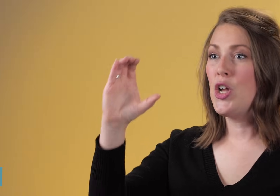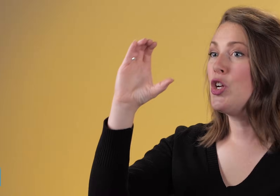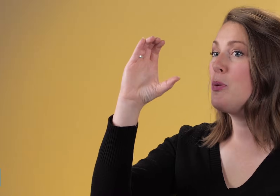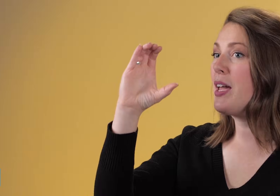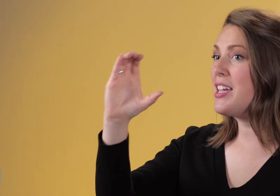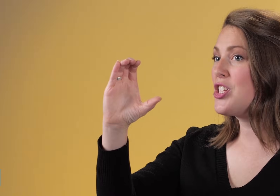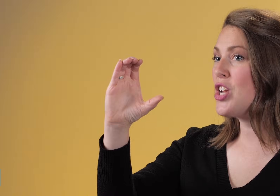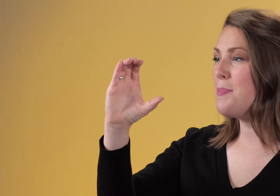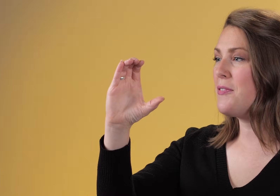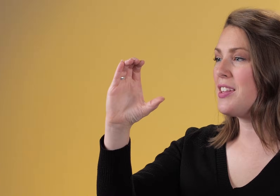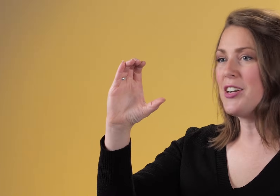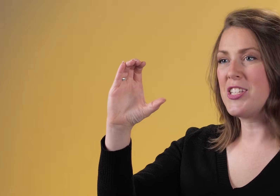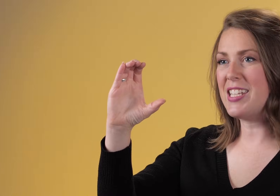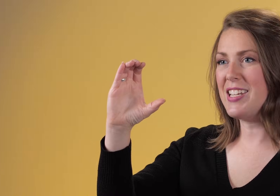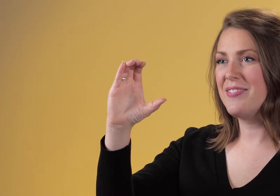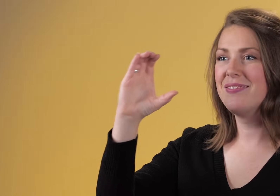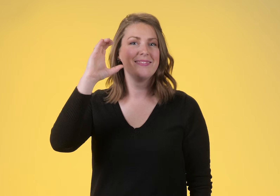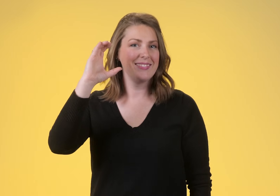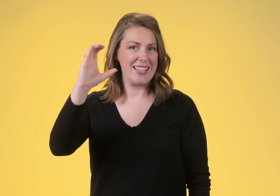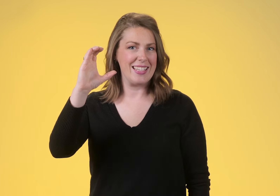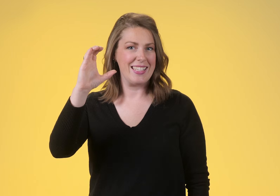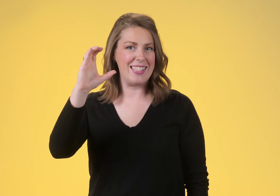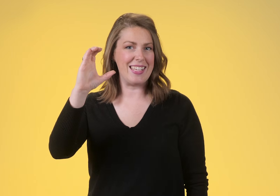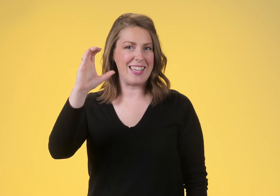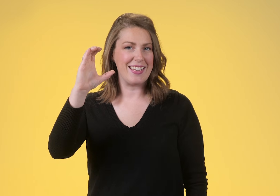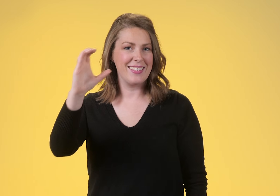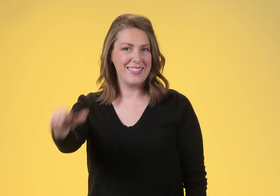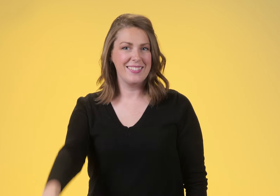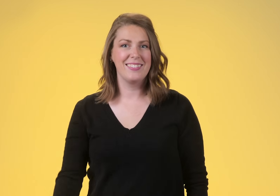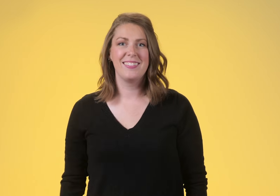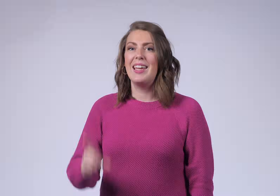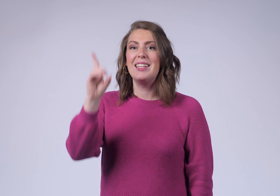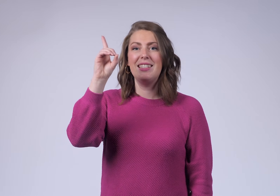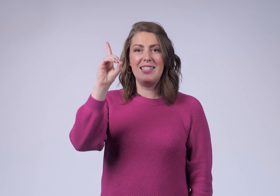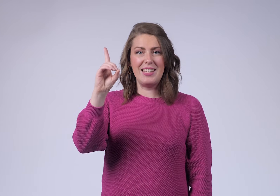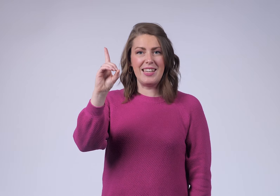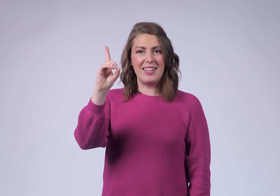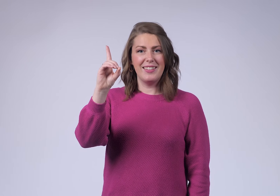You're making the shape of the letter C. C. D.